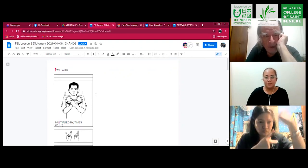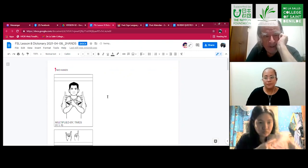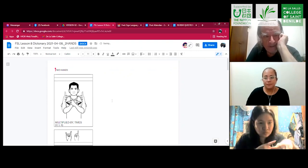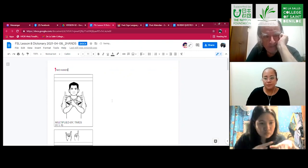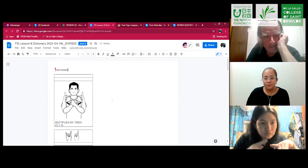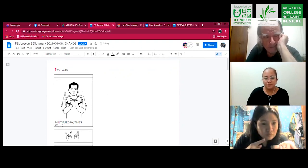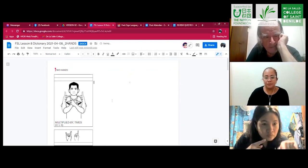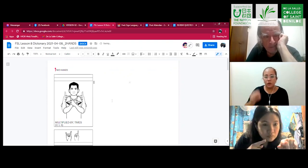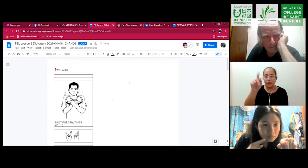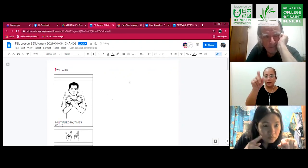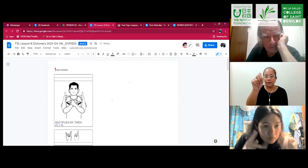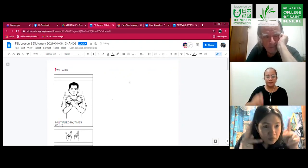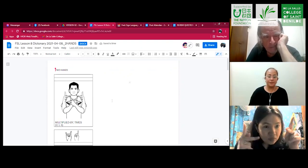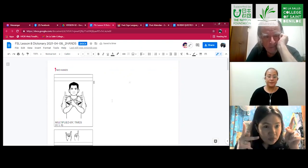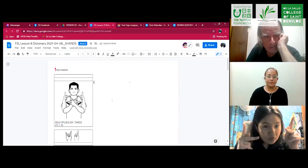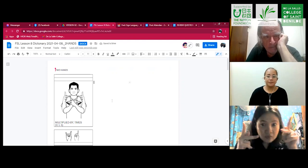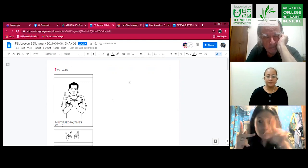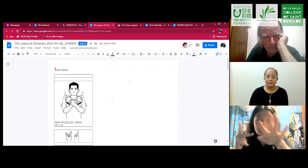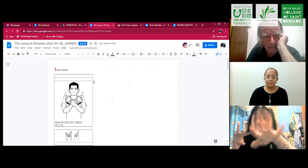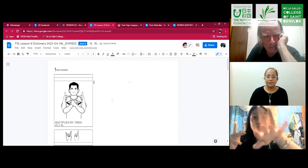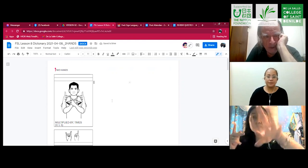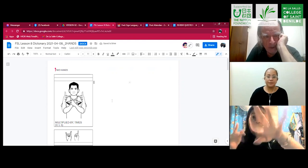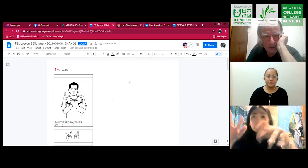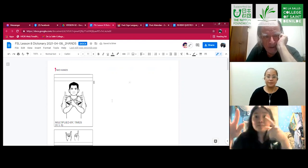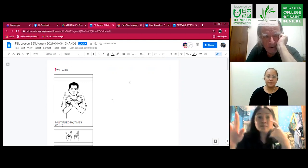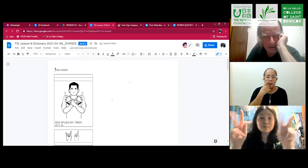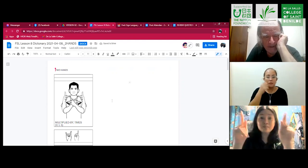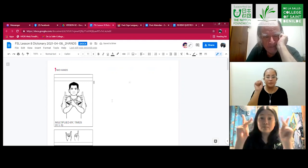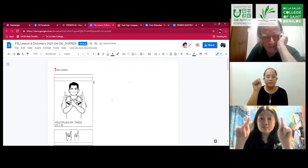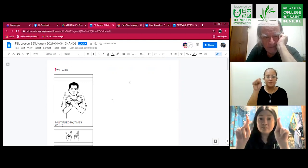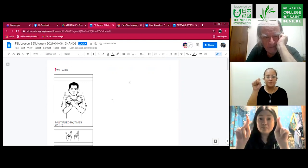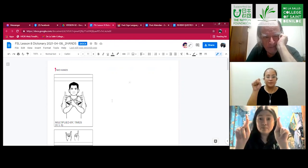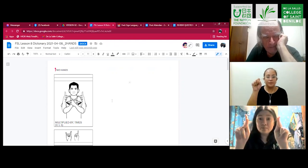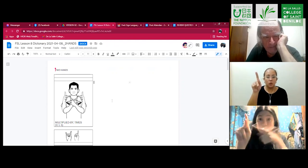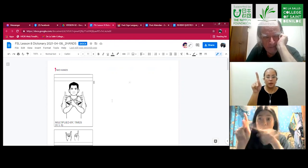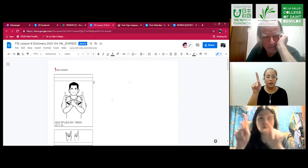Okay. Okay, yeah, so here are the same signs. Yes, okay.